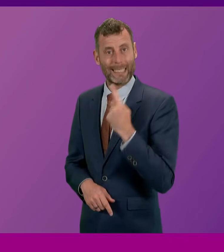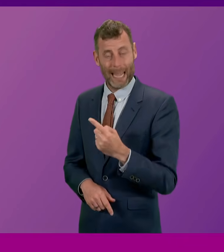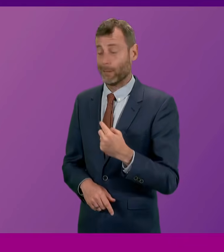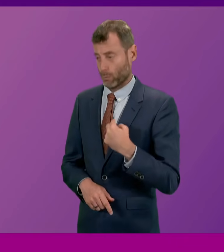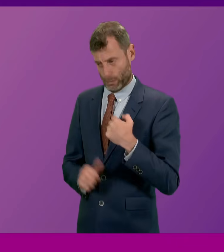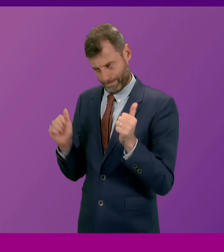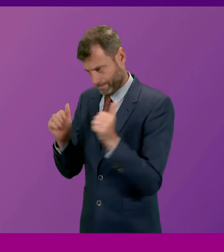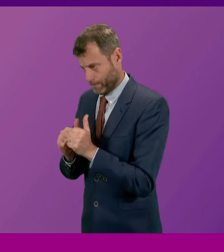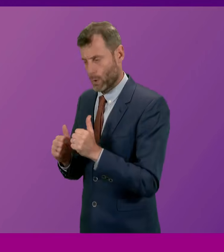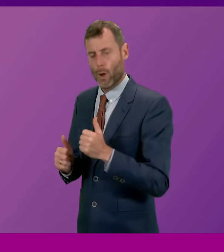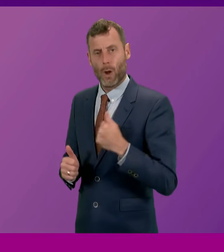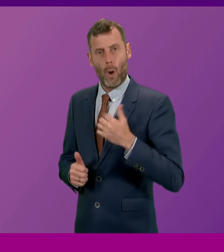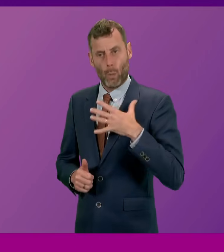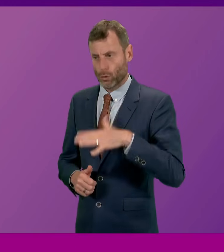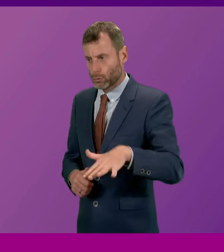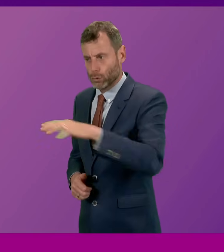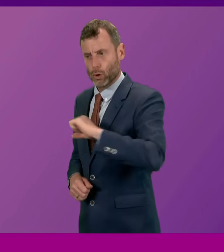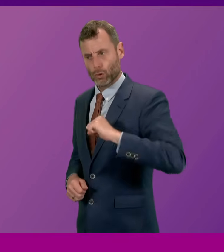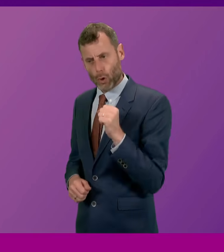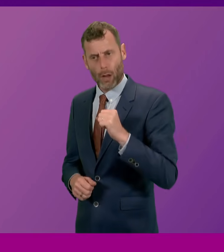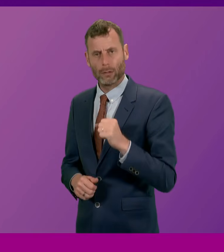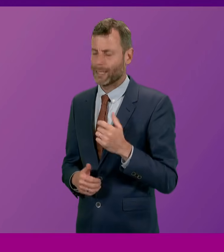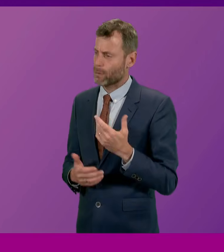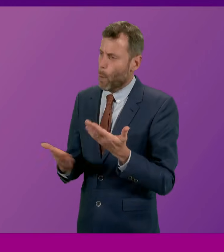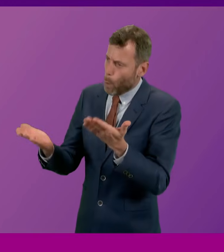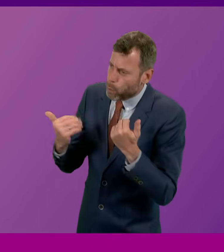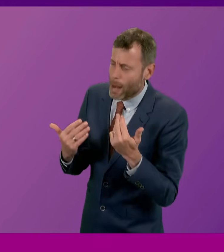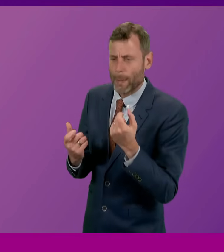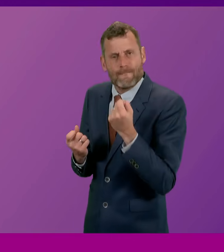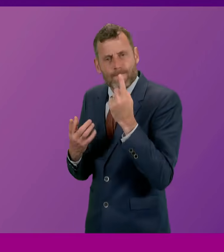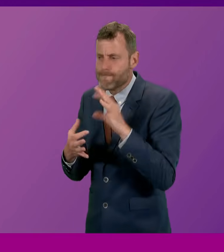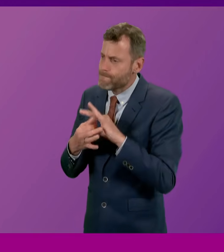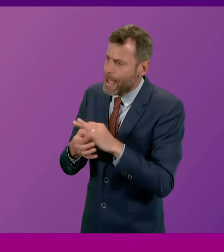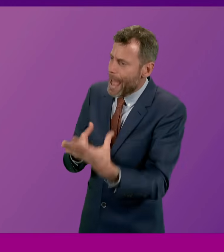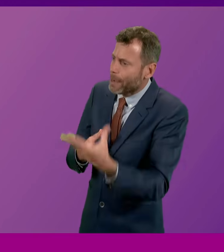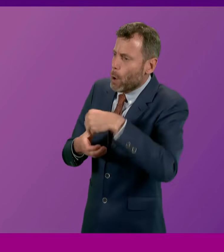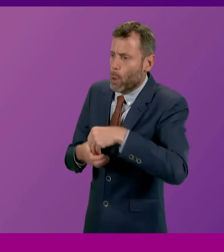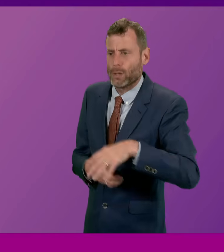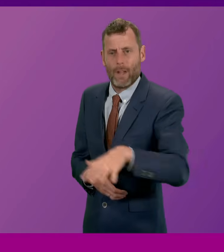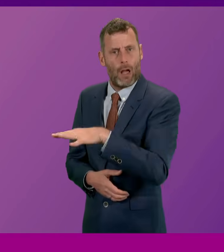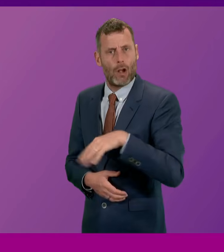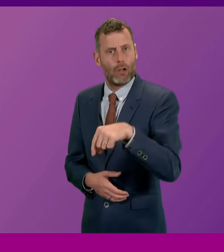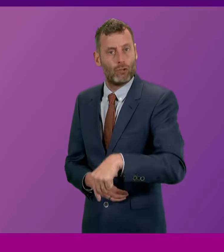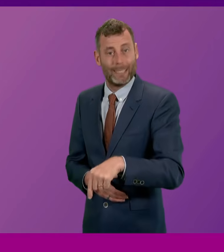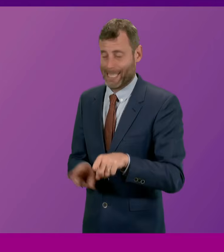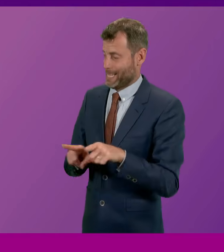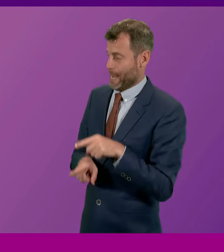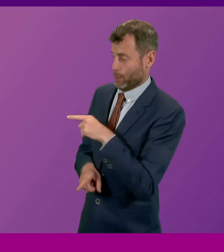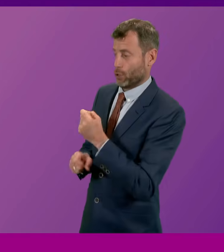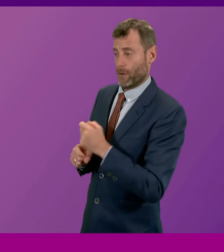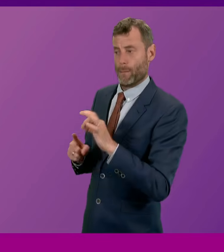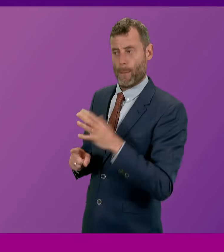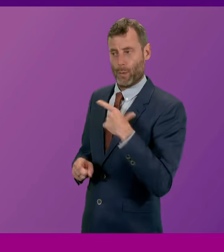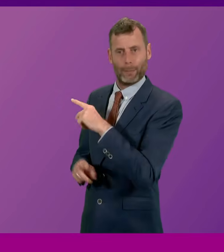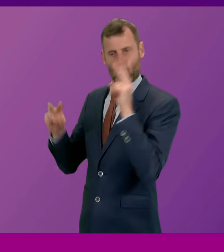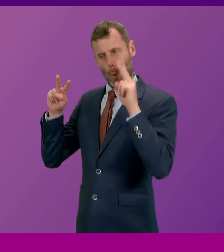commitment to making sure that Scotland is a tolerant, welcoming and inclusive country that Sir Jeff Palmer could be proud of.